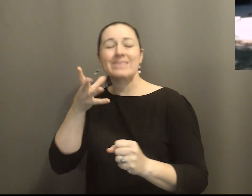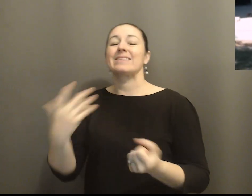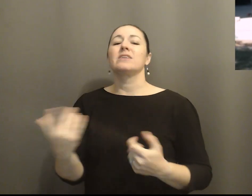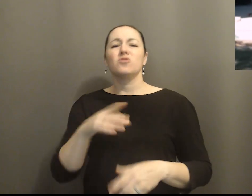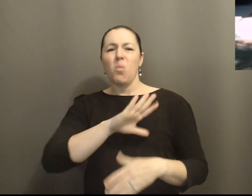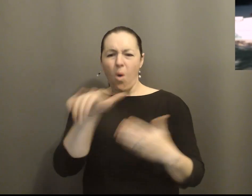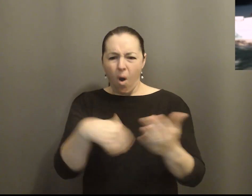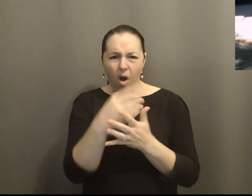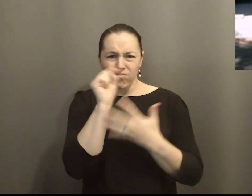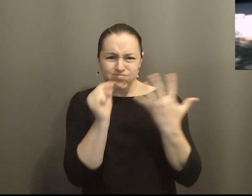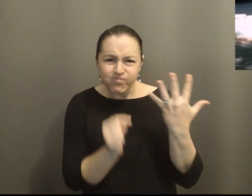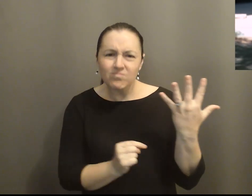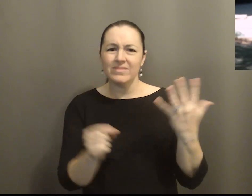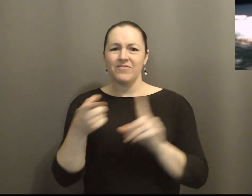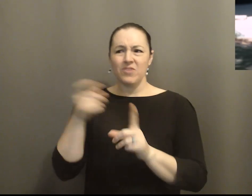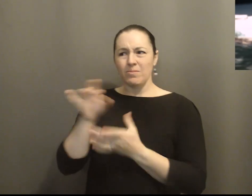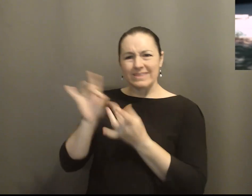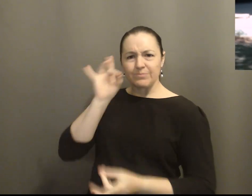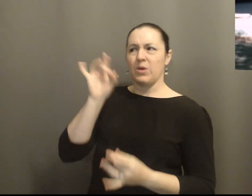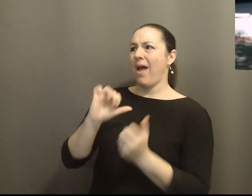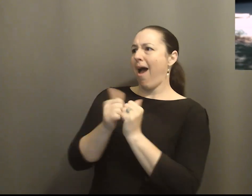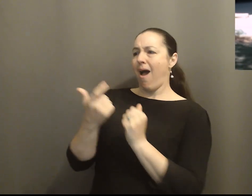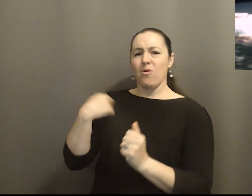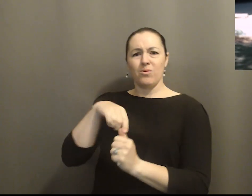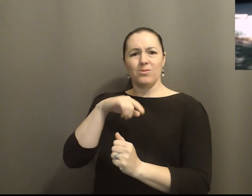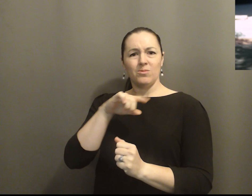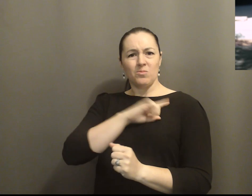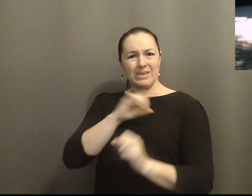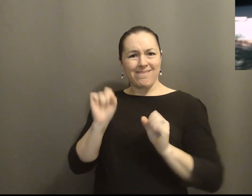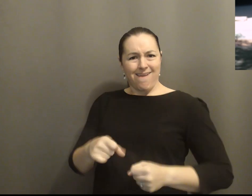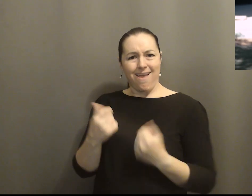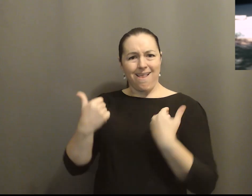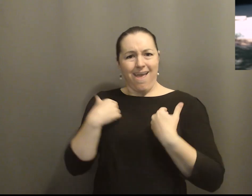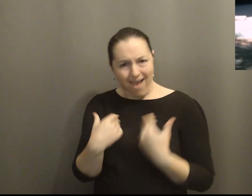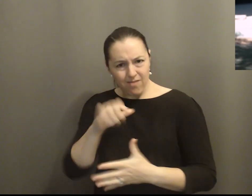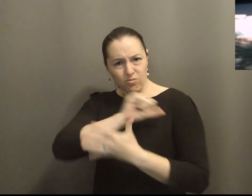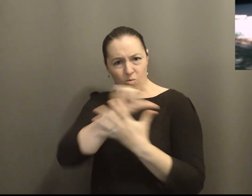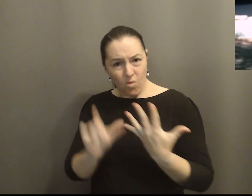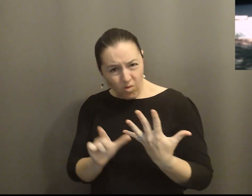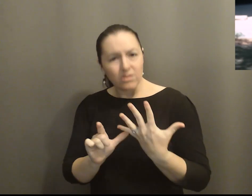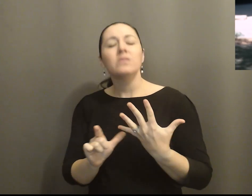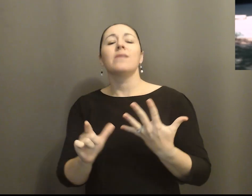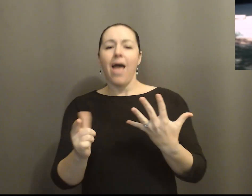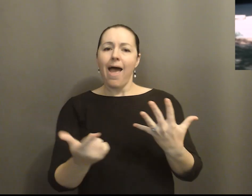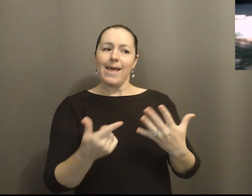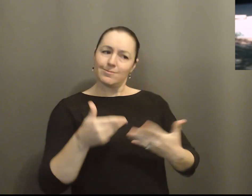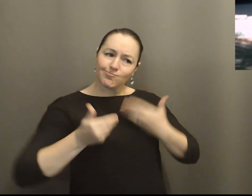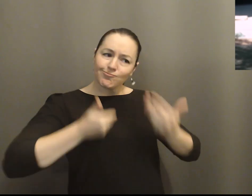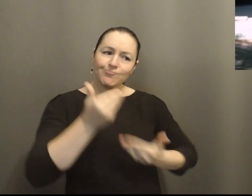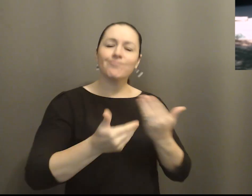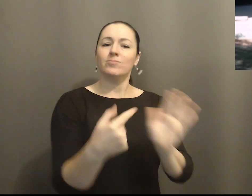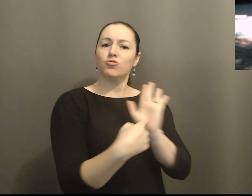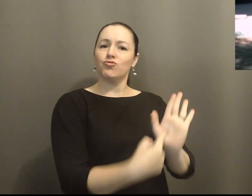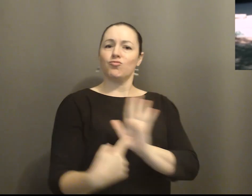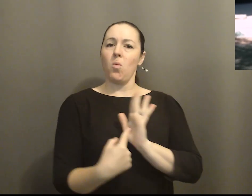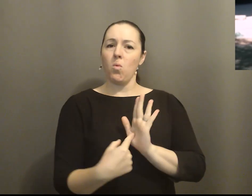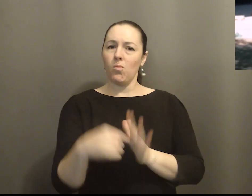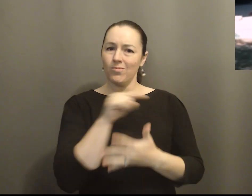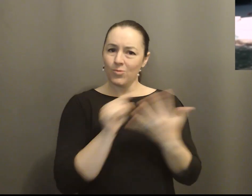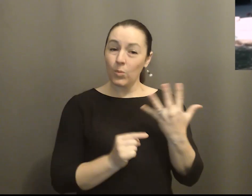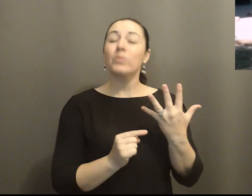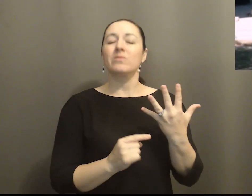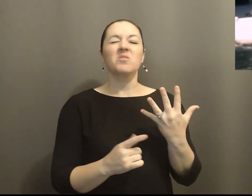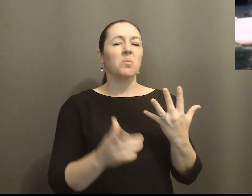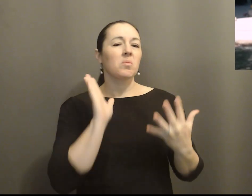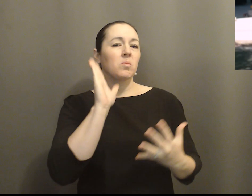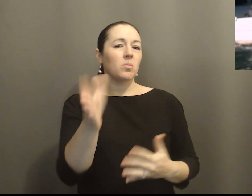what if we can figure out how we can really have those in their life like the Bible promises and walk that out? That would be an amazing thing. that's what we're going to